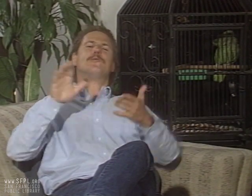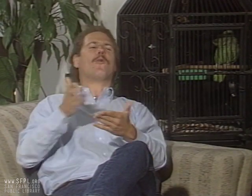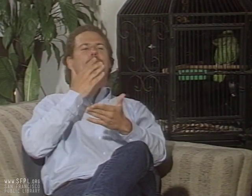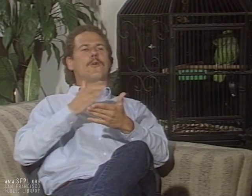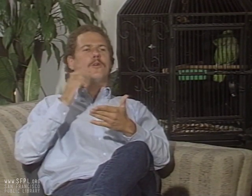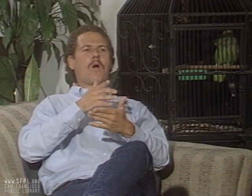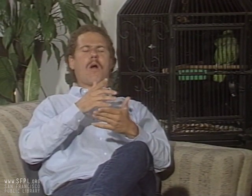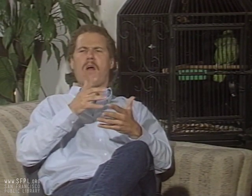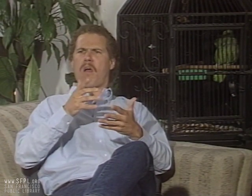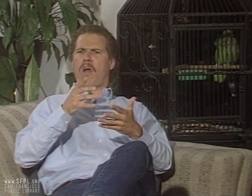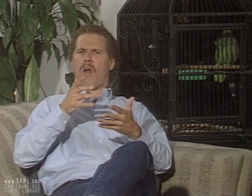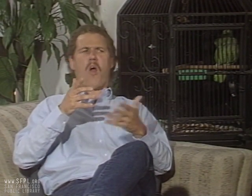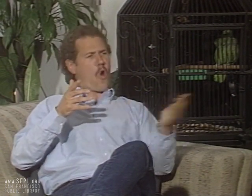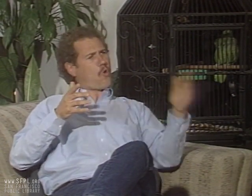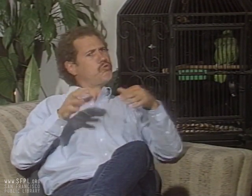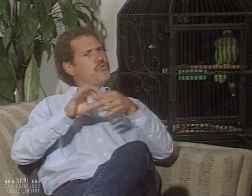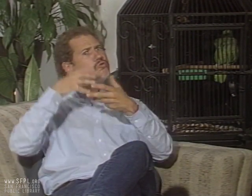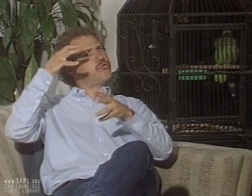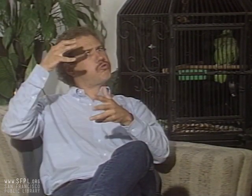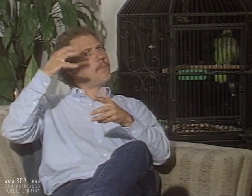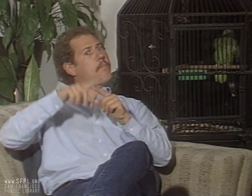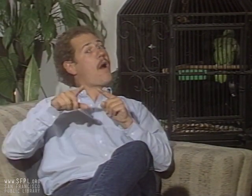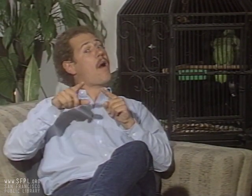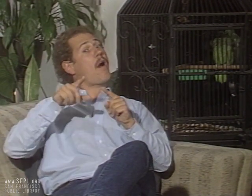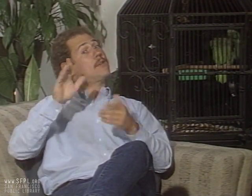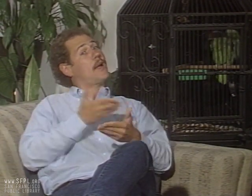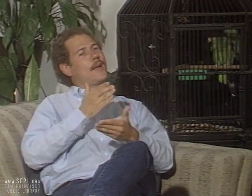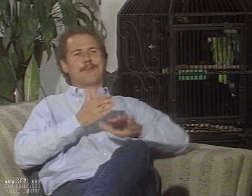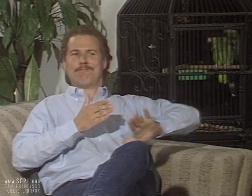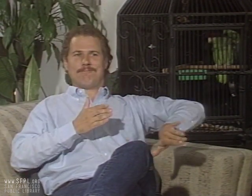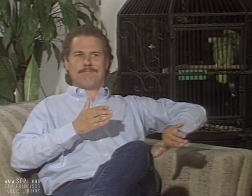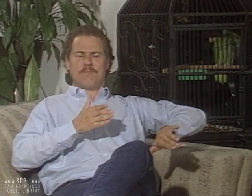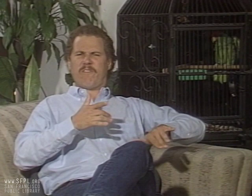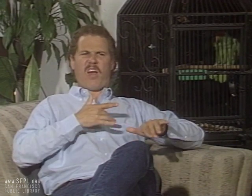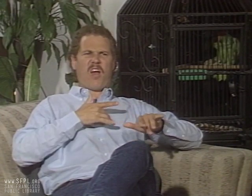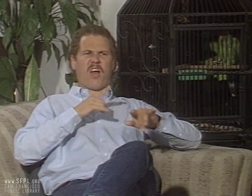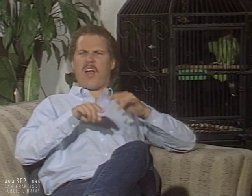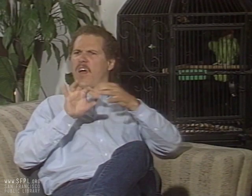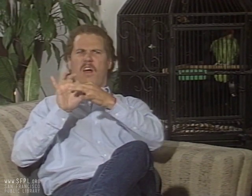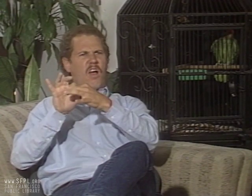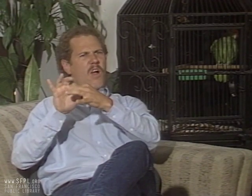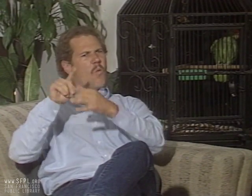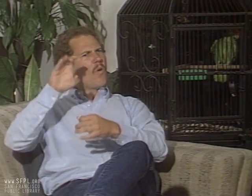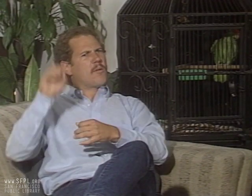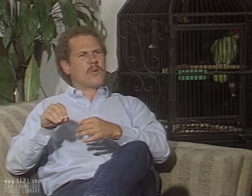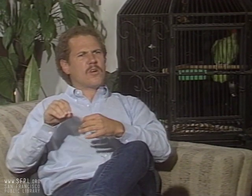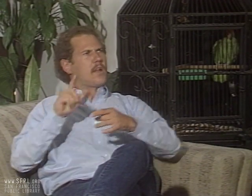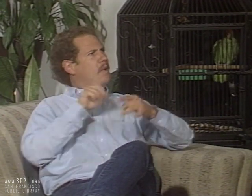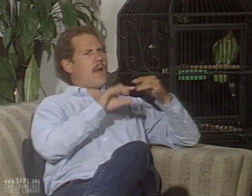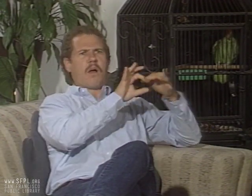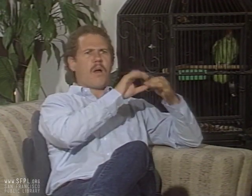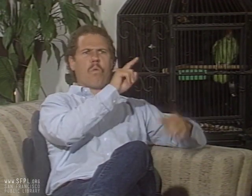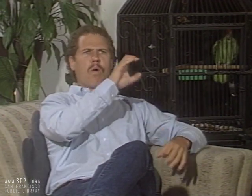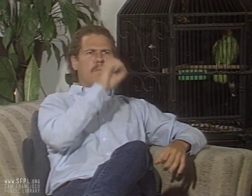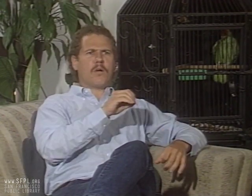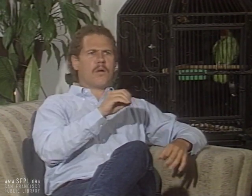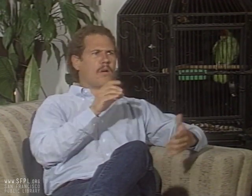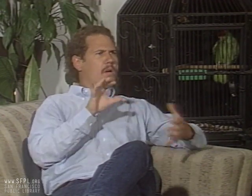tune. To his horror, Beagle realized that the operation which had failed to make him an eagle also had made him different than regular